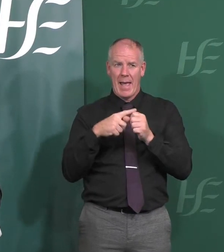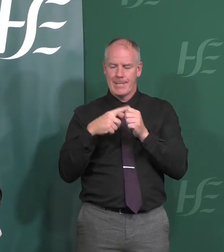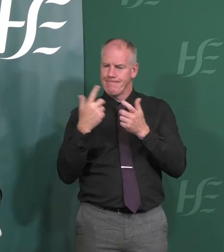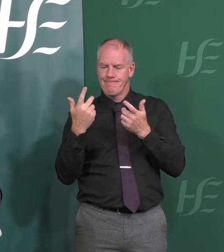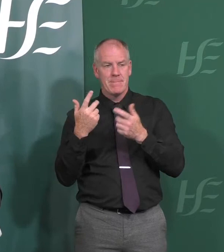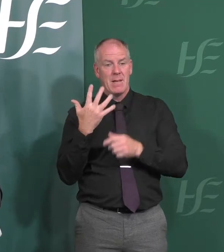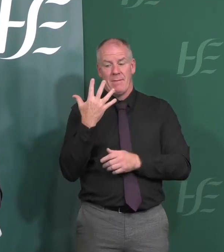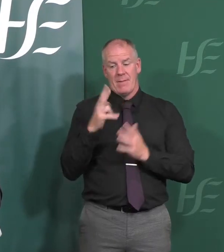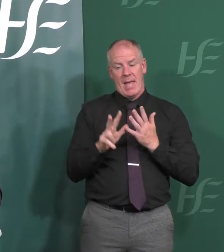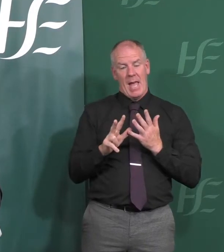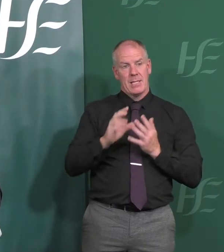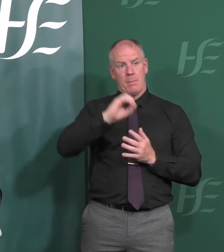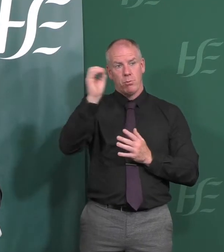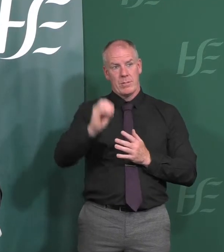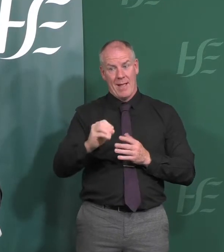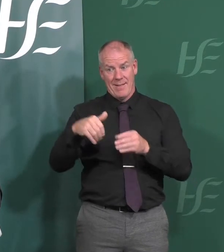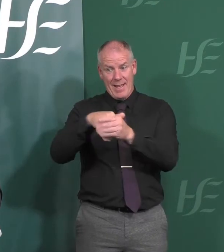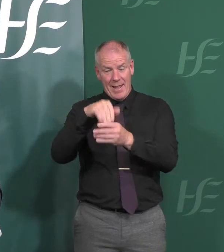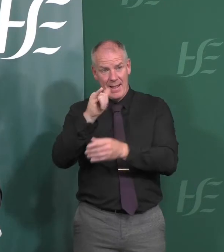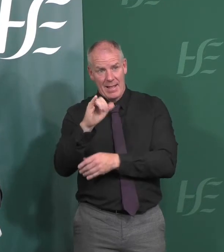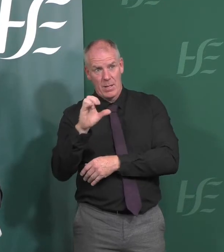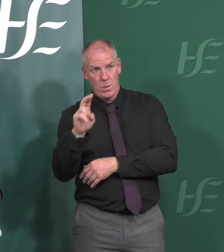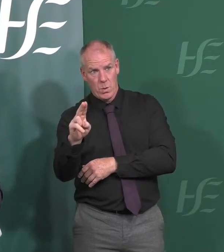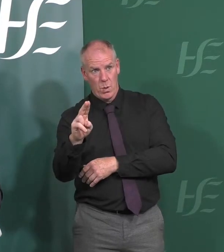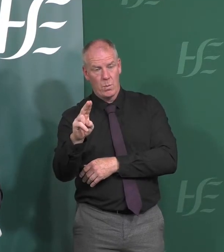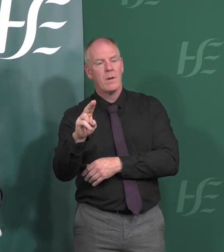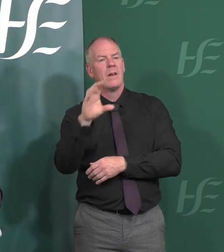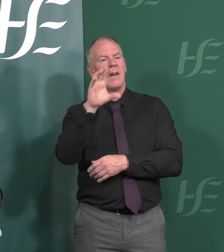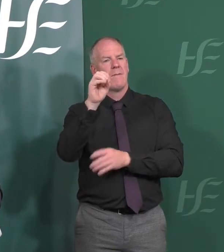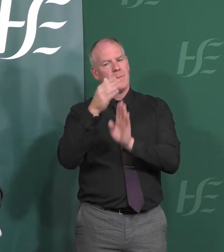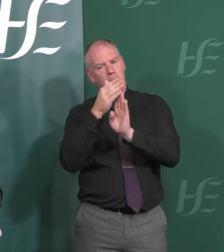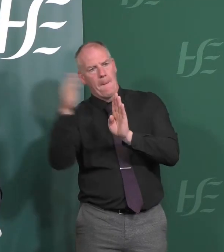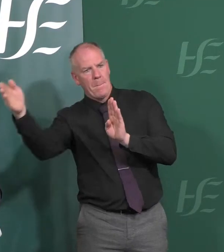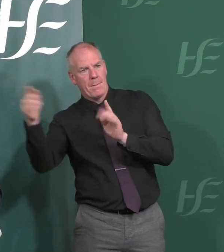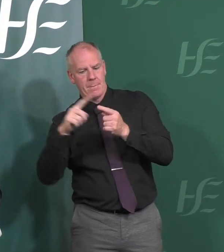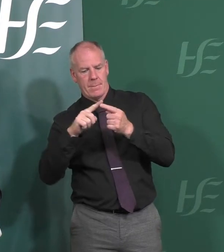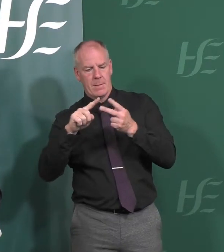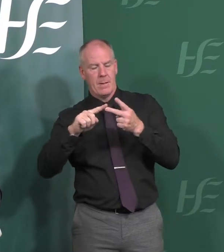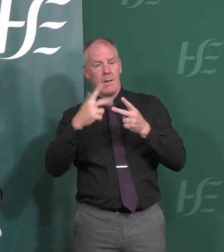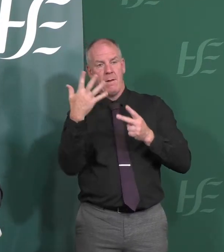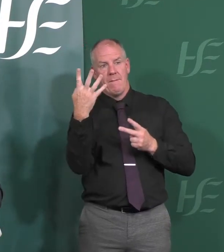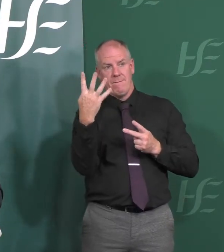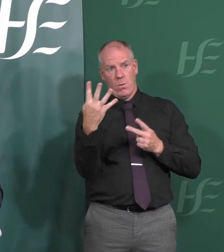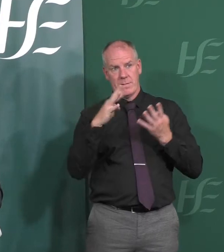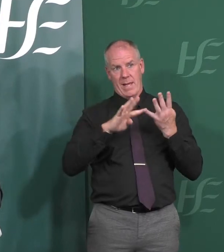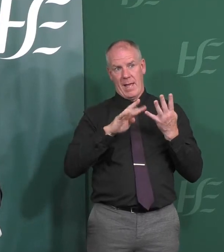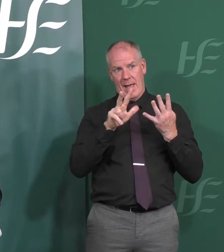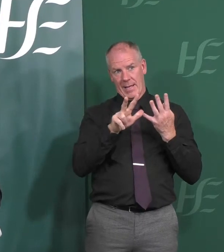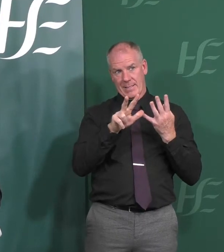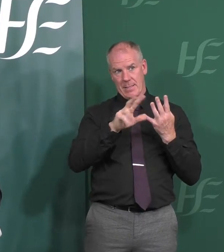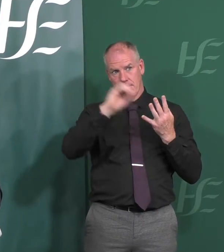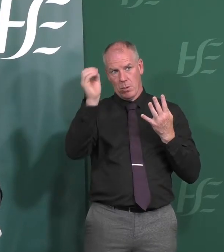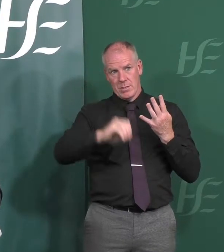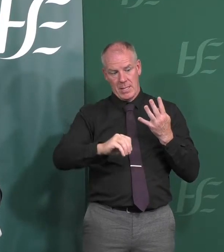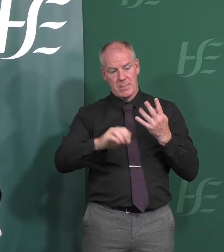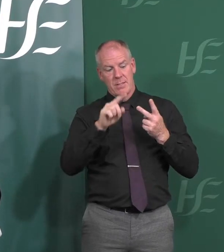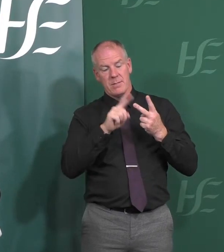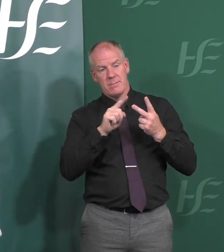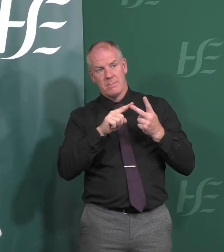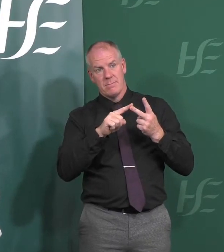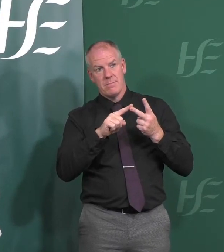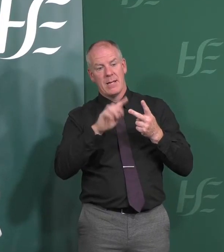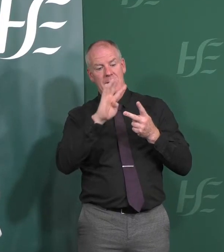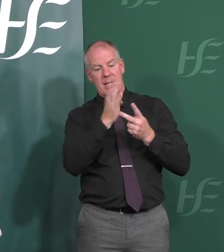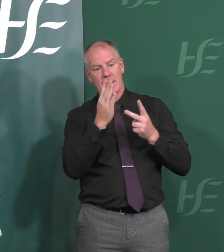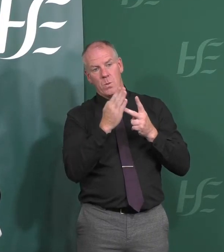week, 58% of the ICU cases were 50 years and over. 48% of ICU cases were between the ages